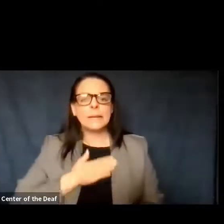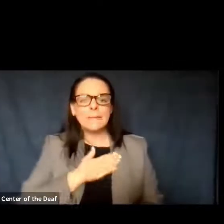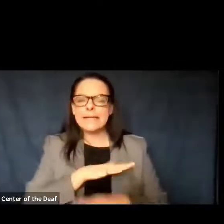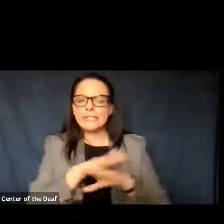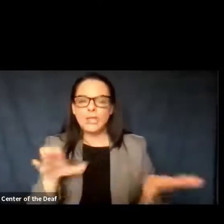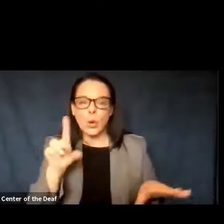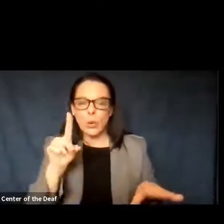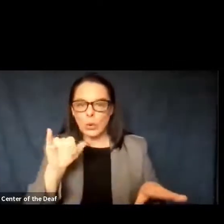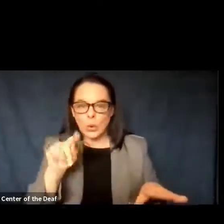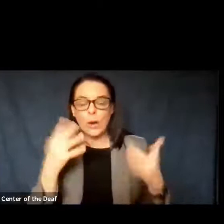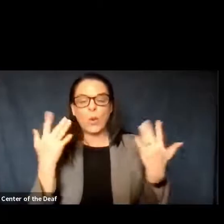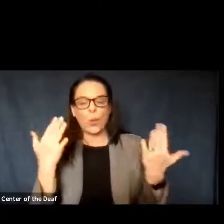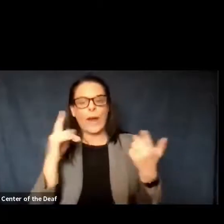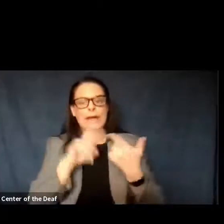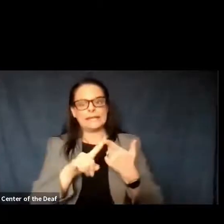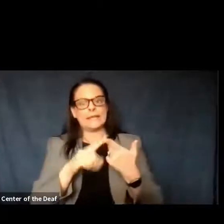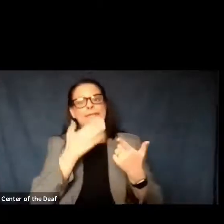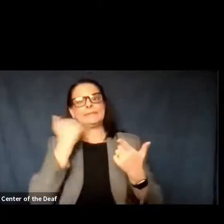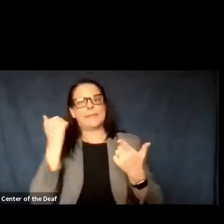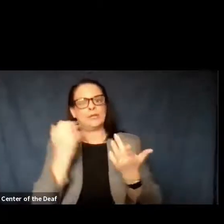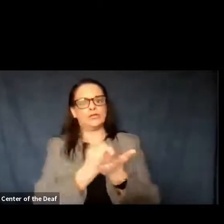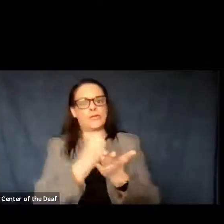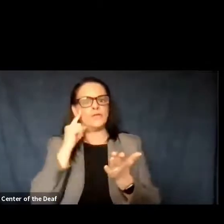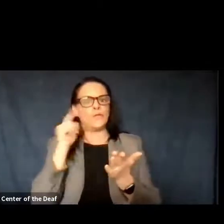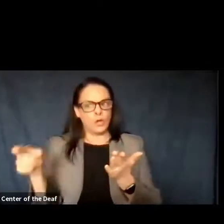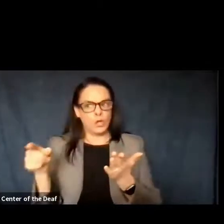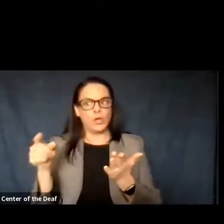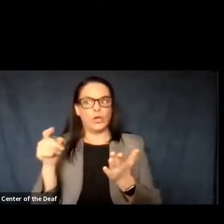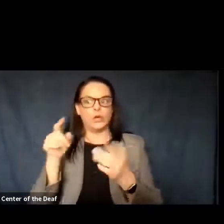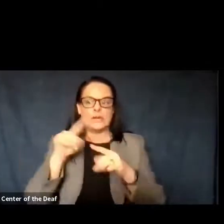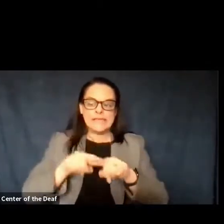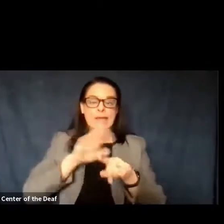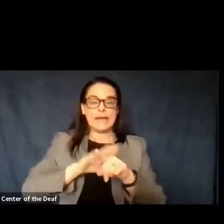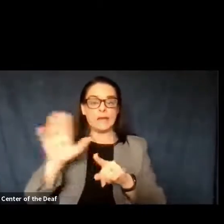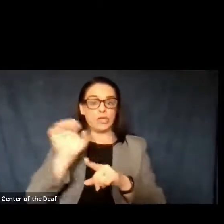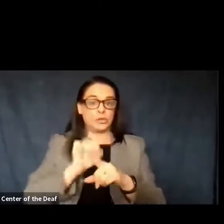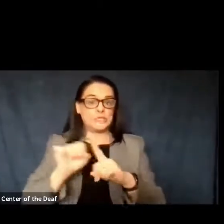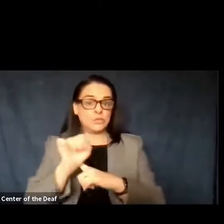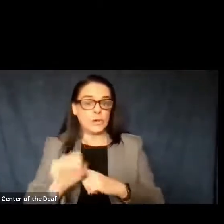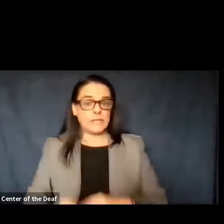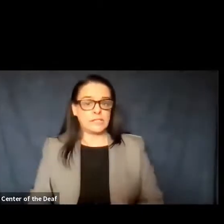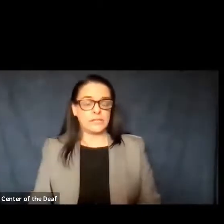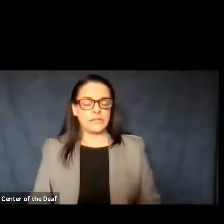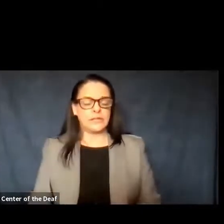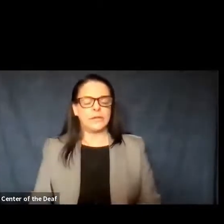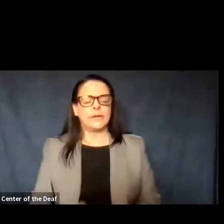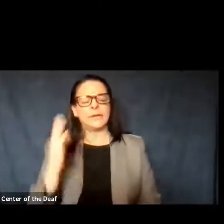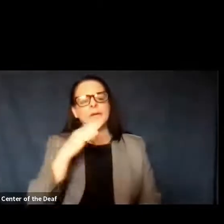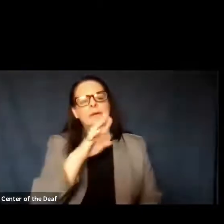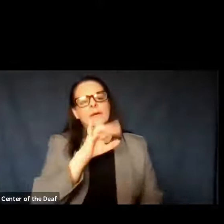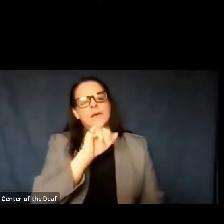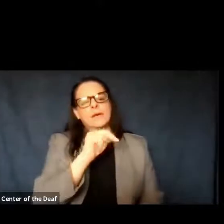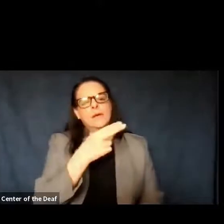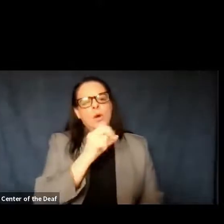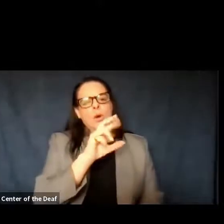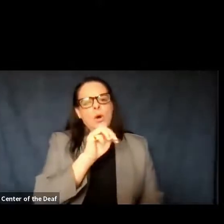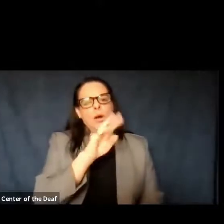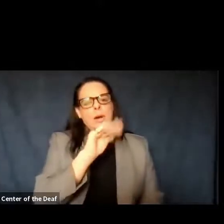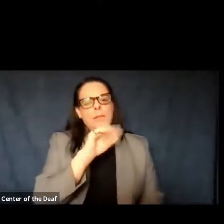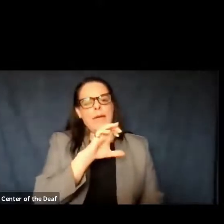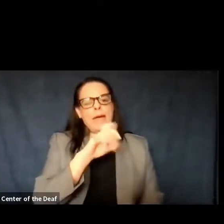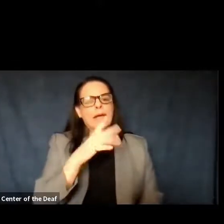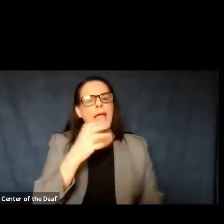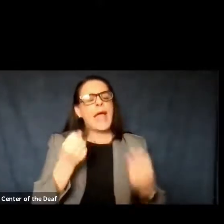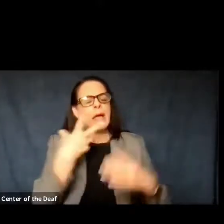Wait until there is a better opportunity for you given your circumstances. From Brian Hornback, how many vaccines do you have for